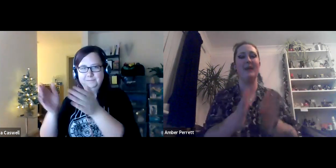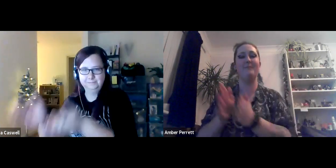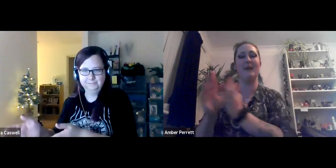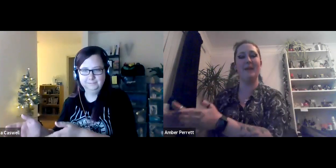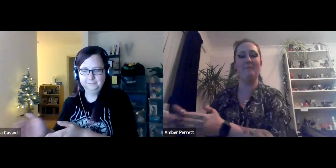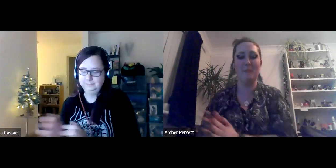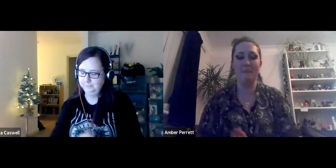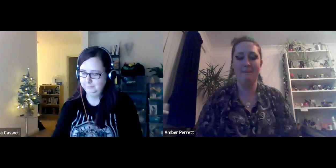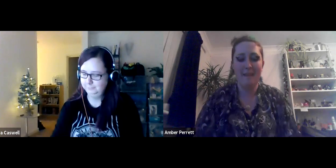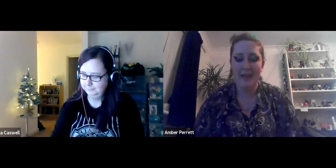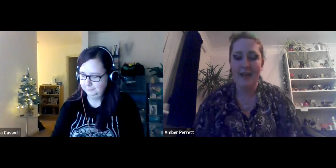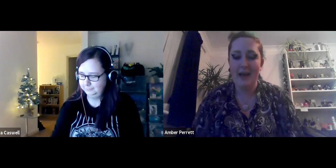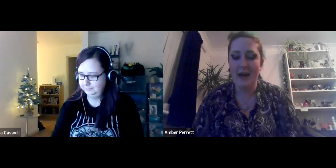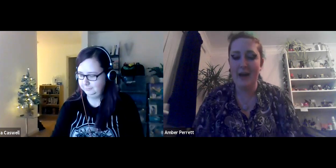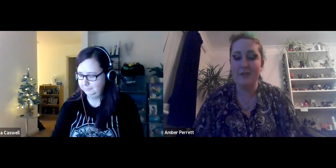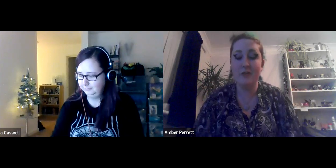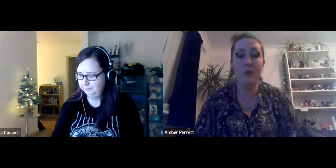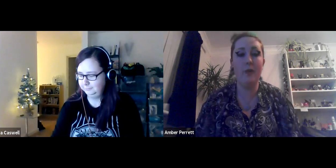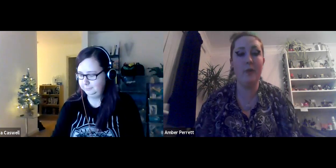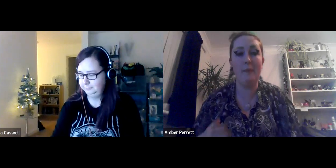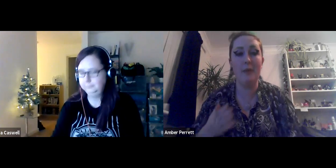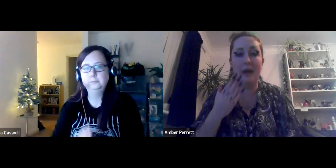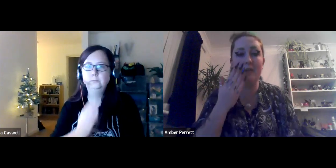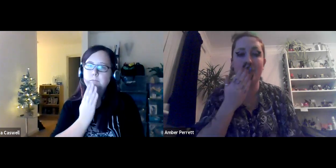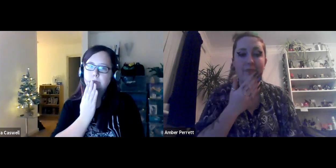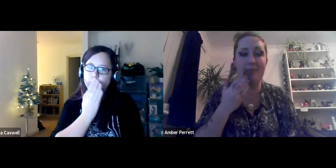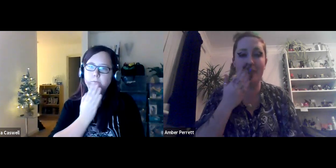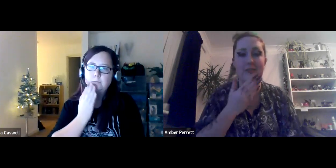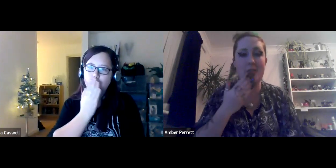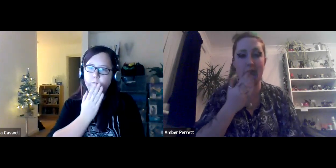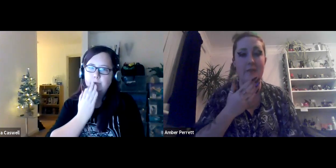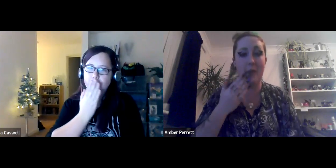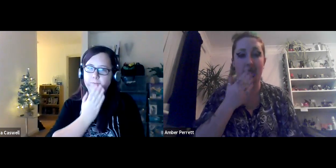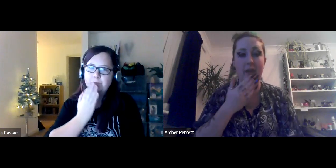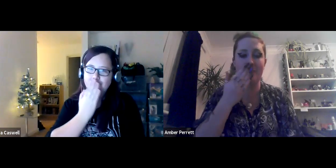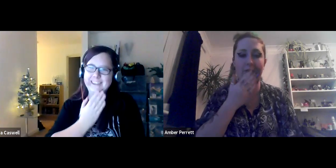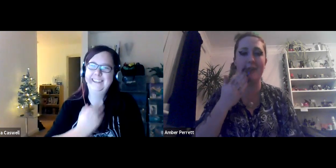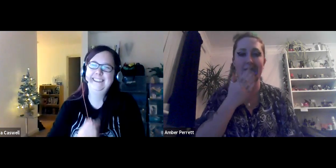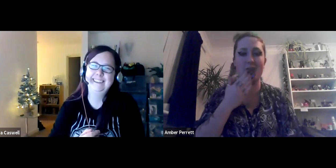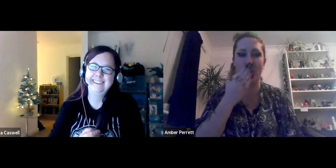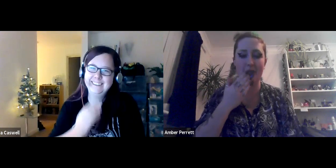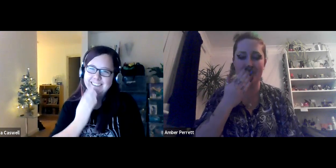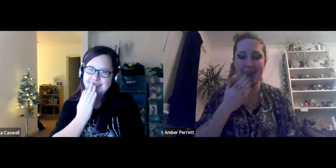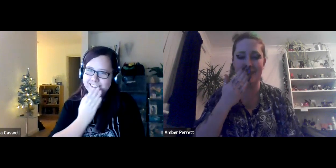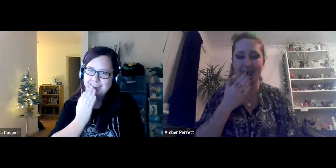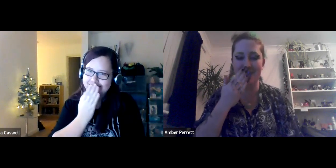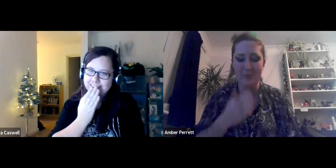bed, bed. School, you wipe your mouth because children are filthy. So that's school.